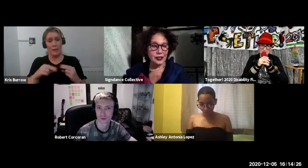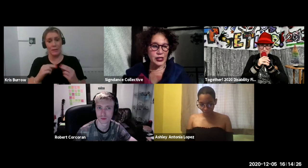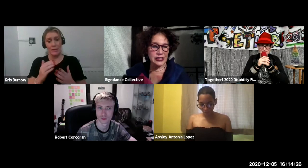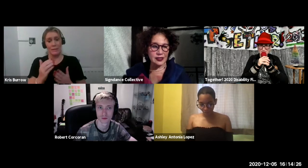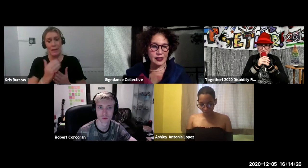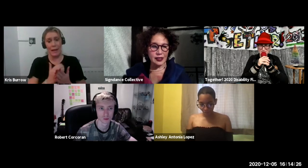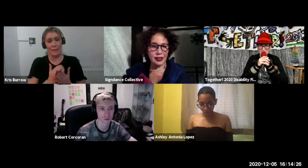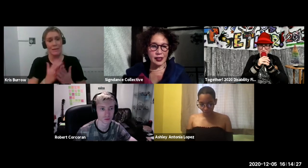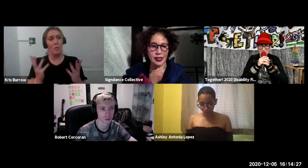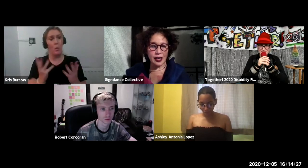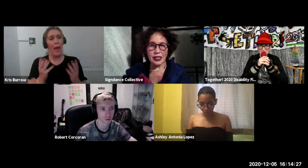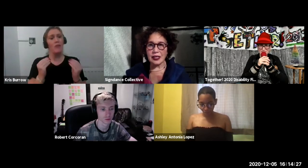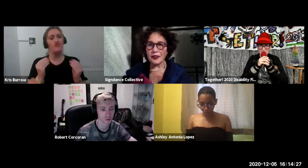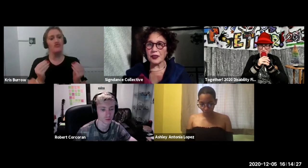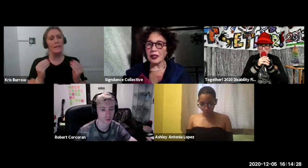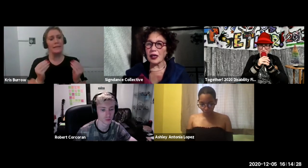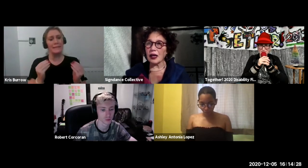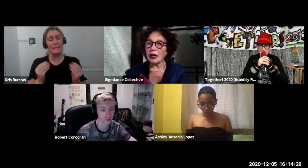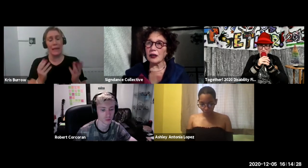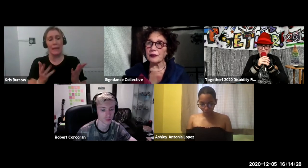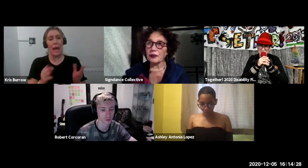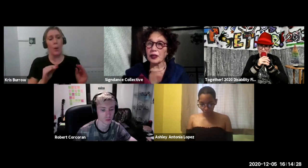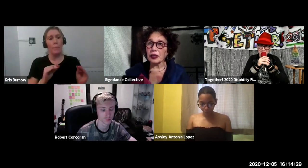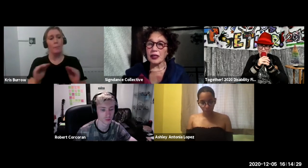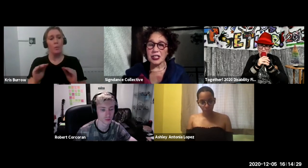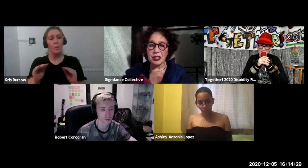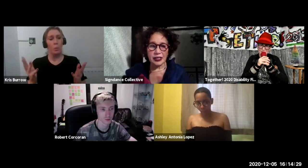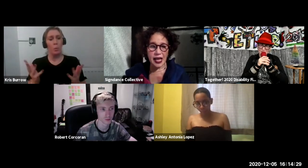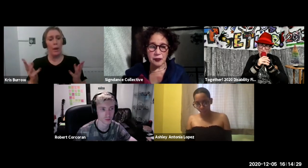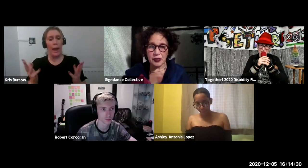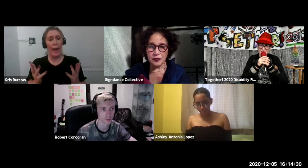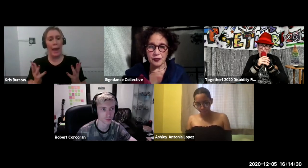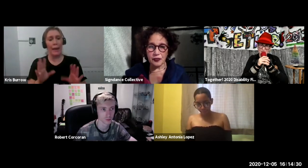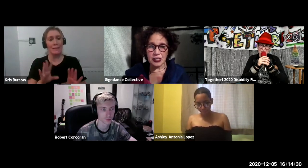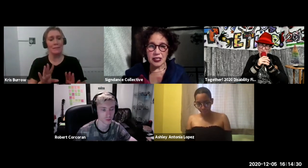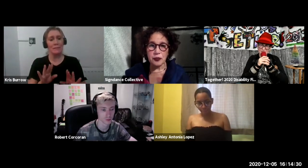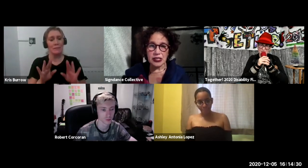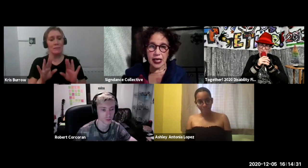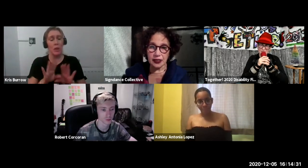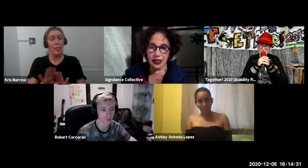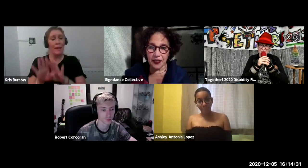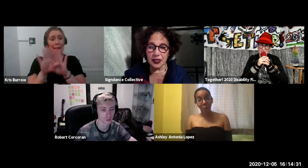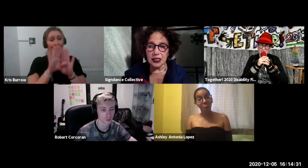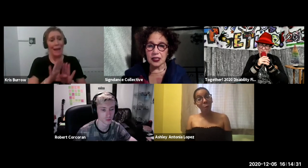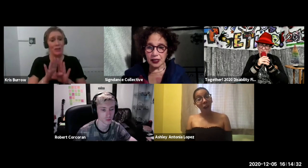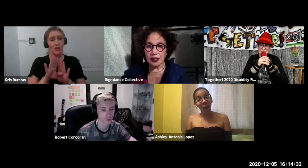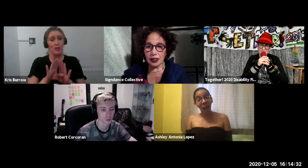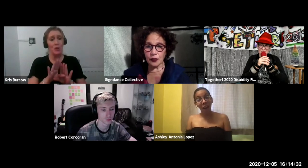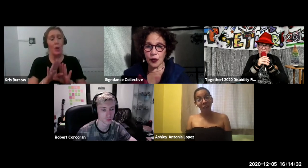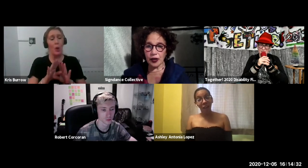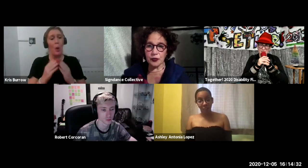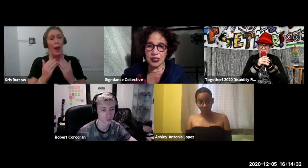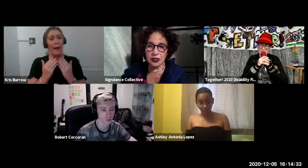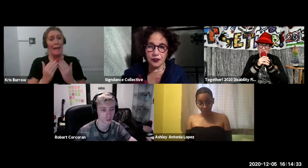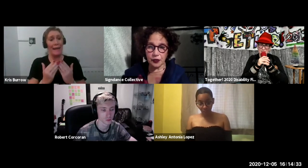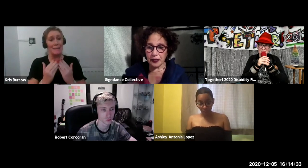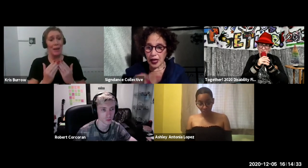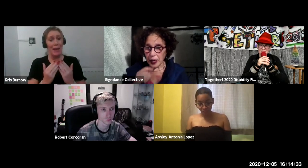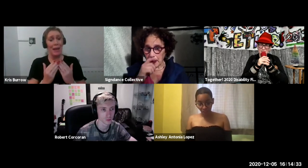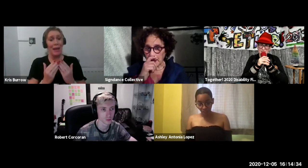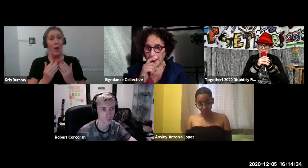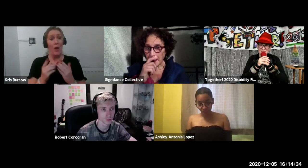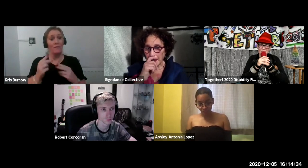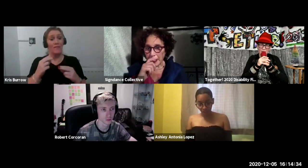Thessaloniki in Greece, and now he's at the National Academy of Contemporary Dance in Athens, where he was filming